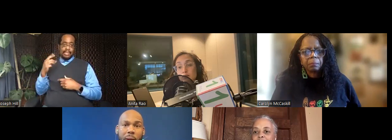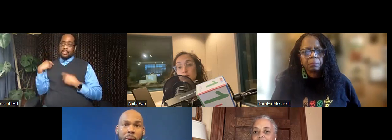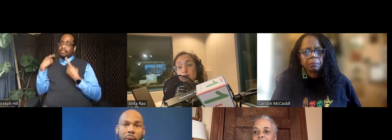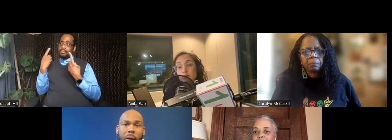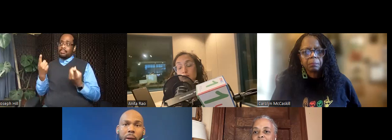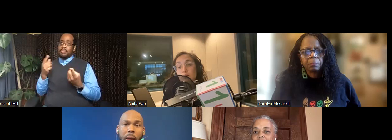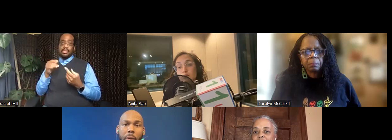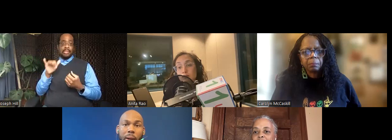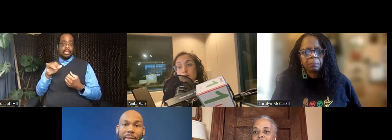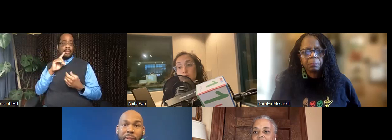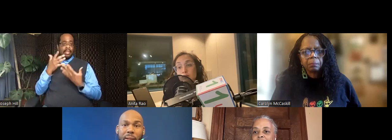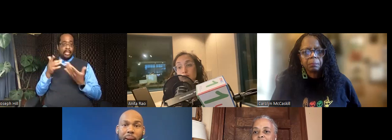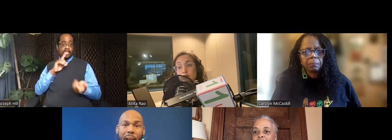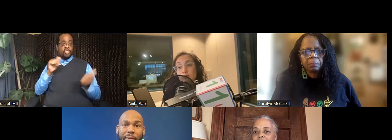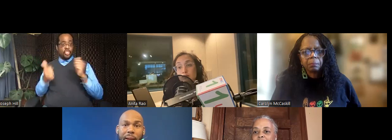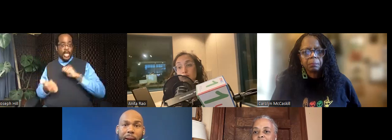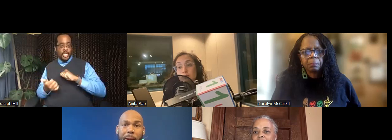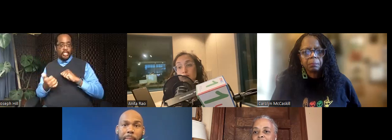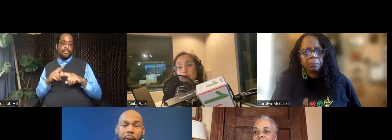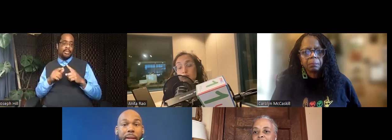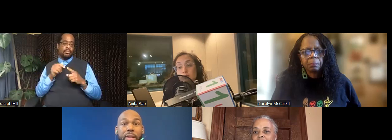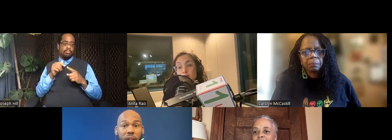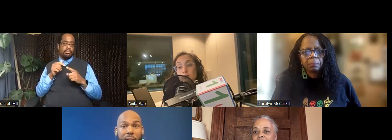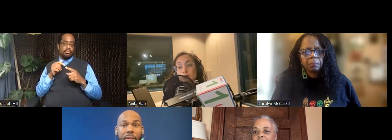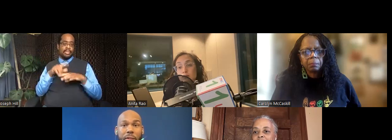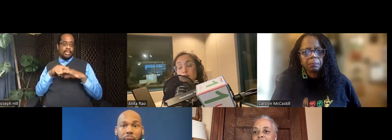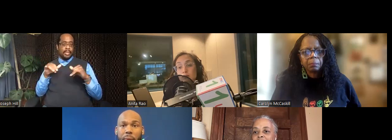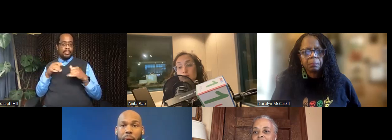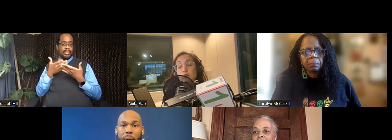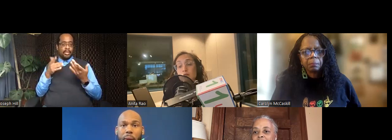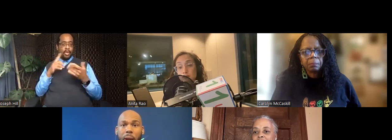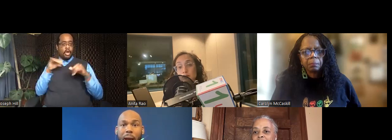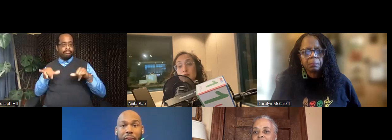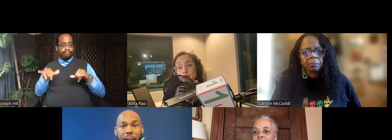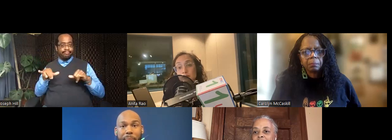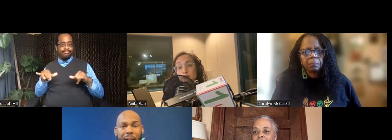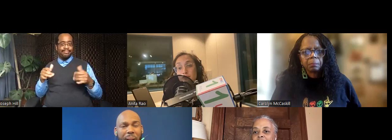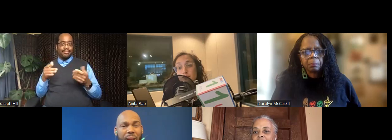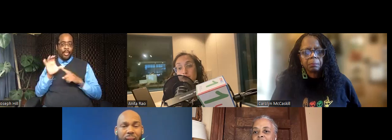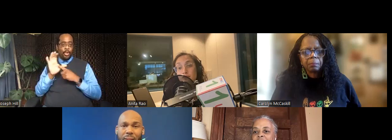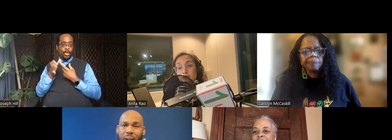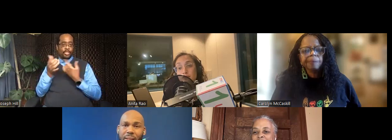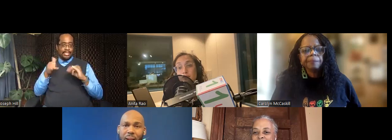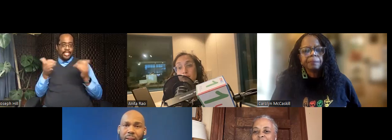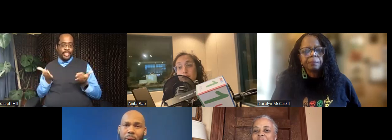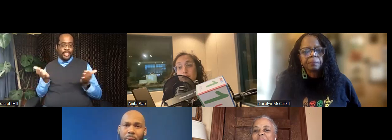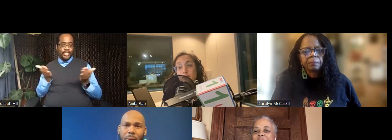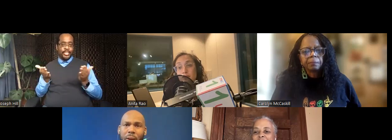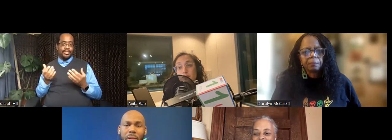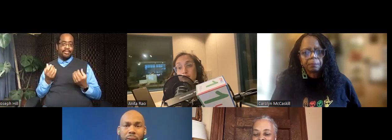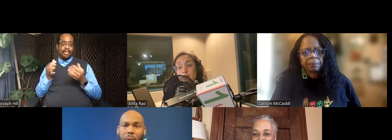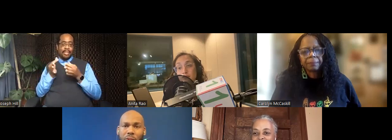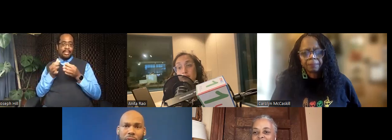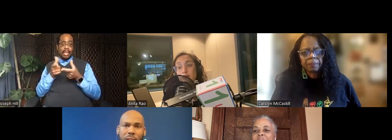44 years old now, and what I've seen in my lifetime is a change. At the same time, a lot of things are the